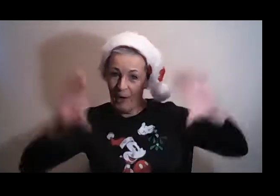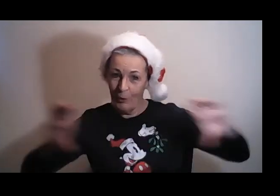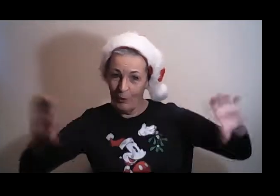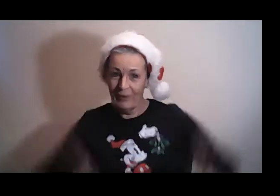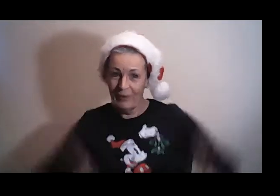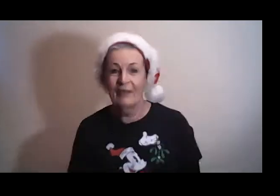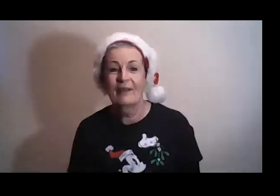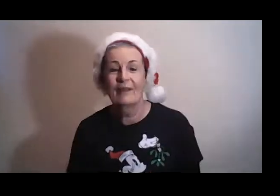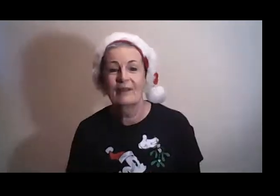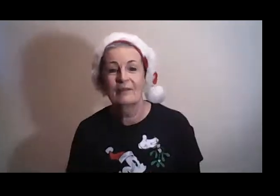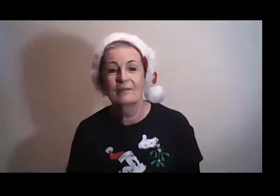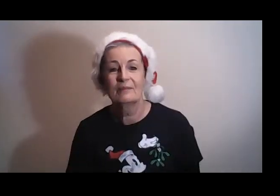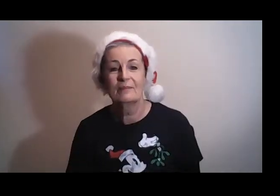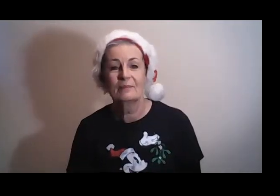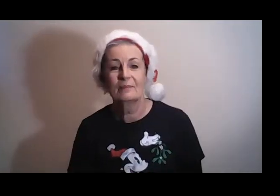other one drops.